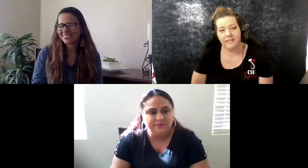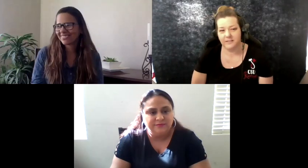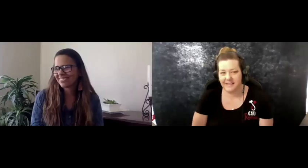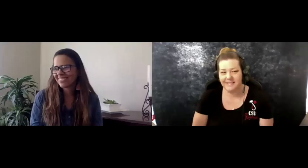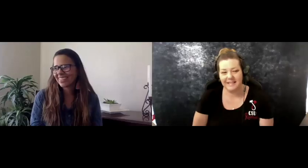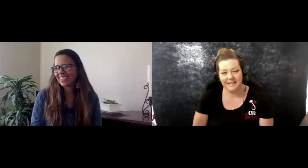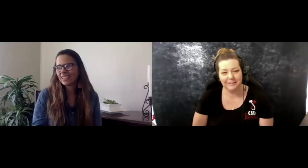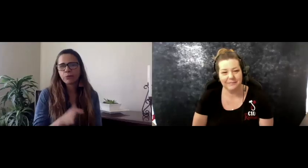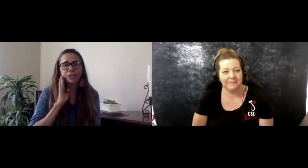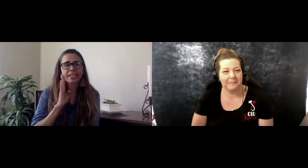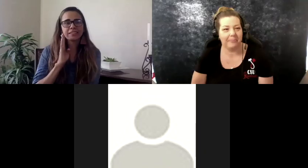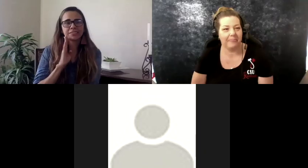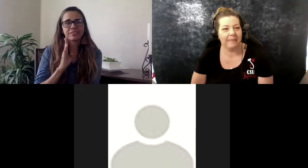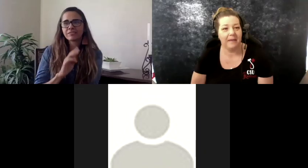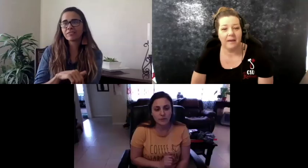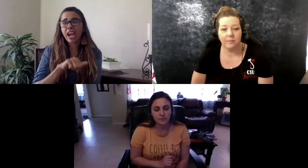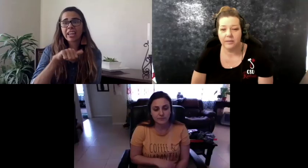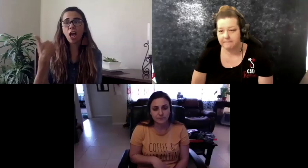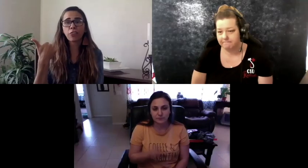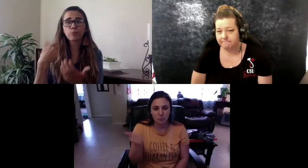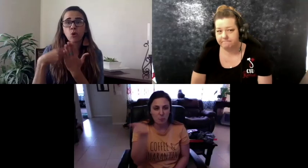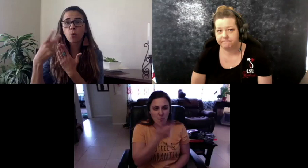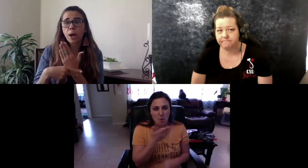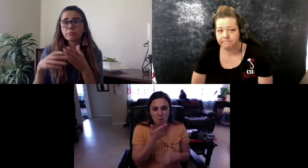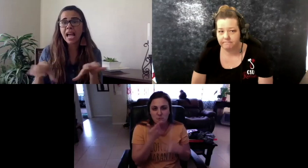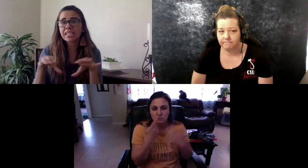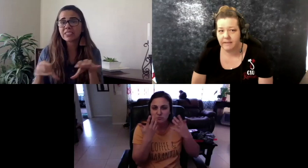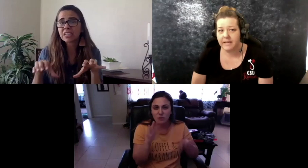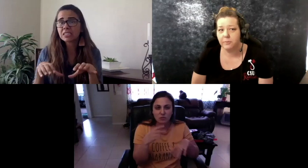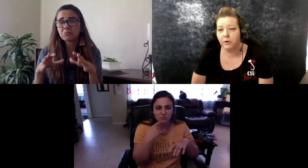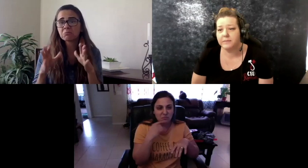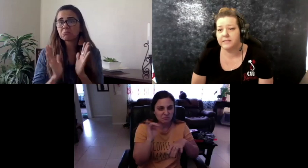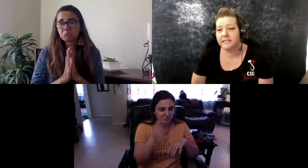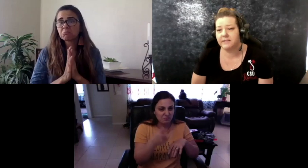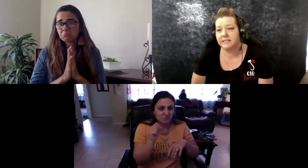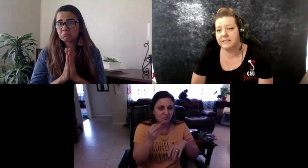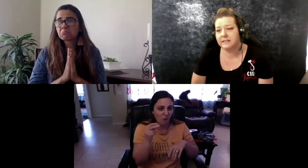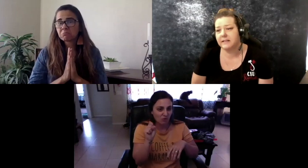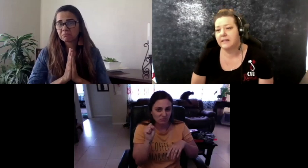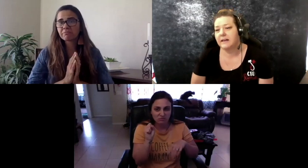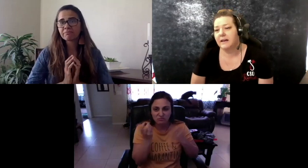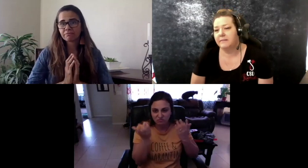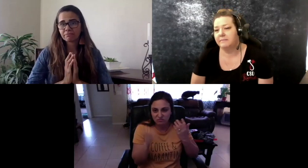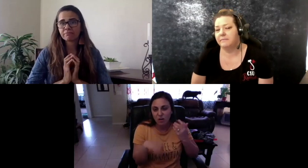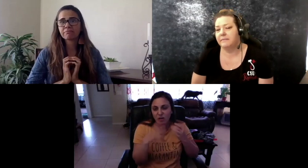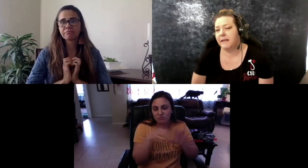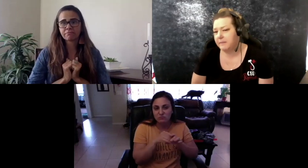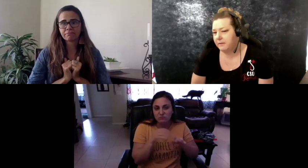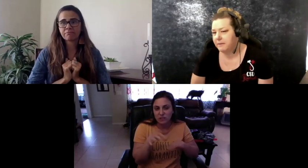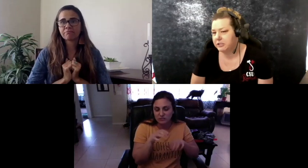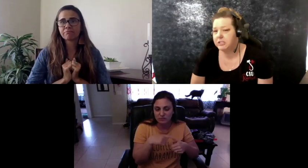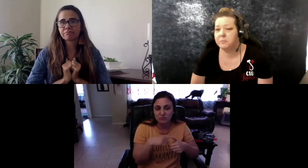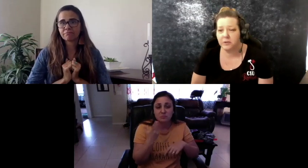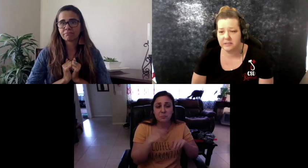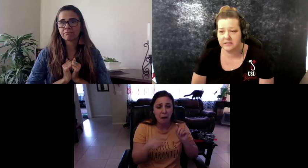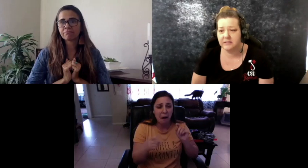That's fantastic. Thank you. Brittany, any other programs and activities? Like people have